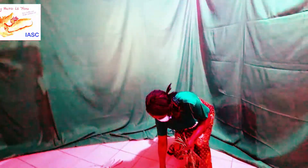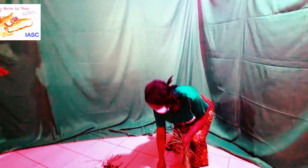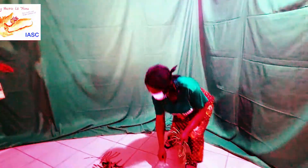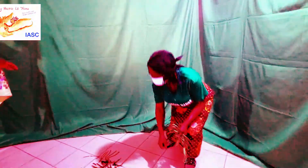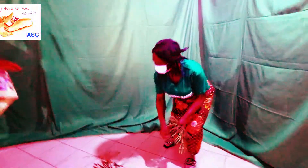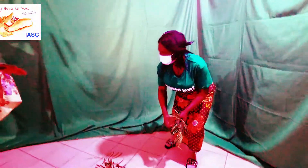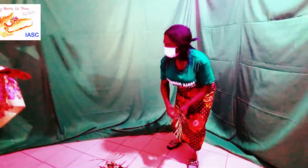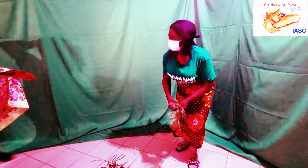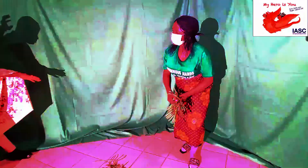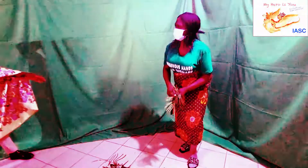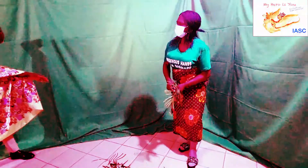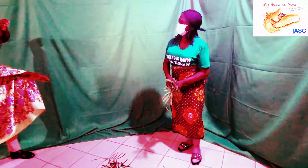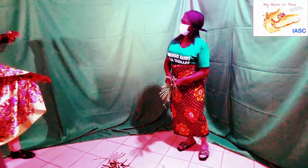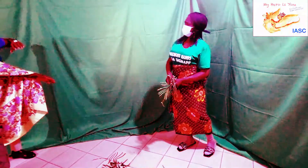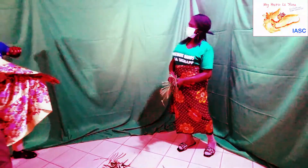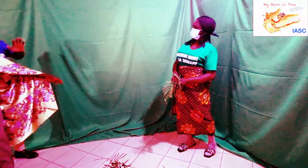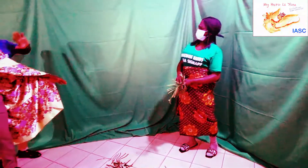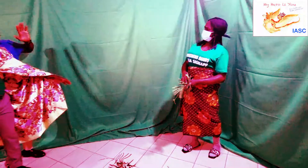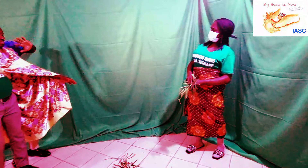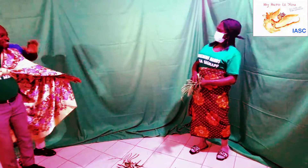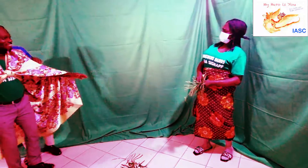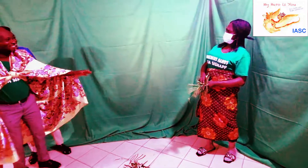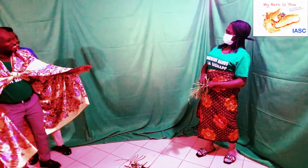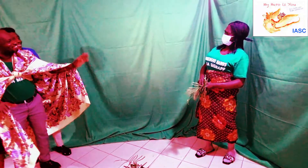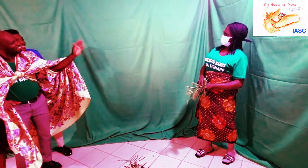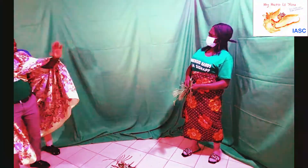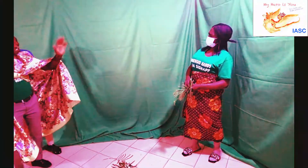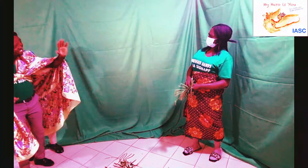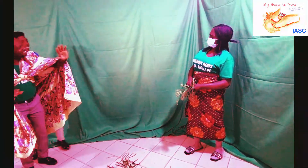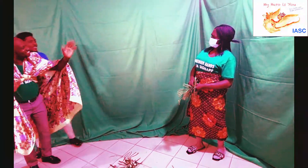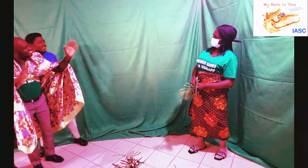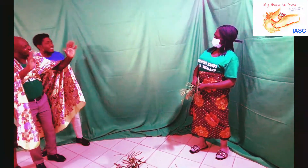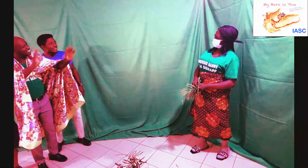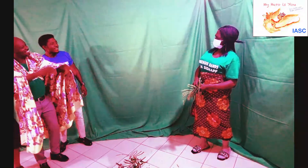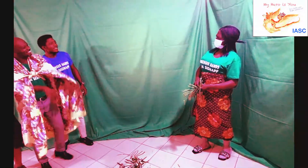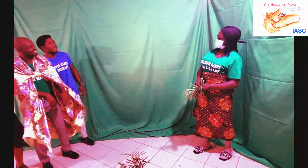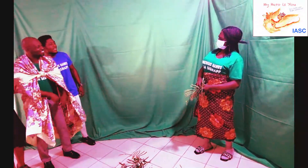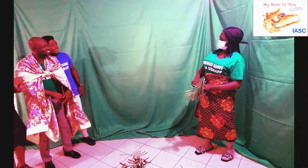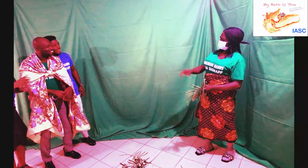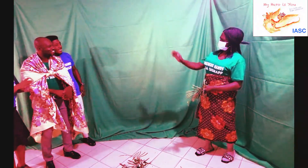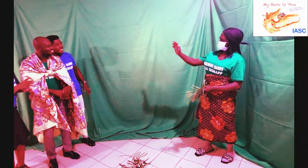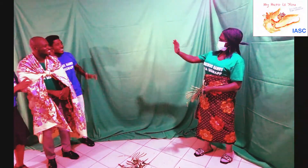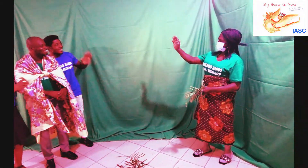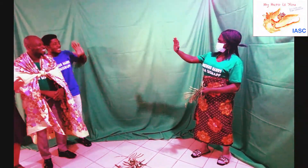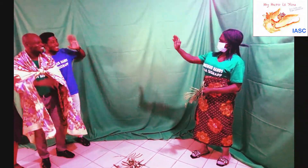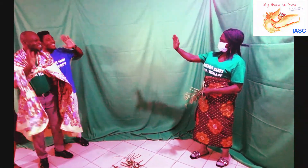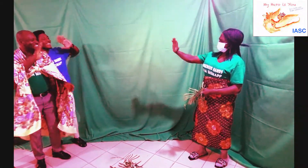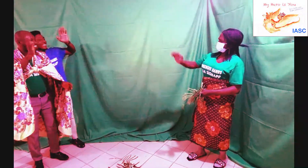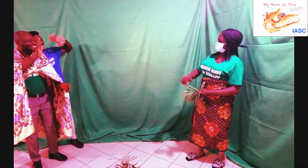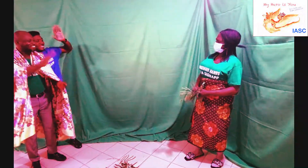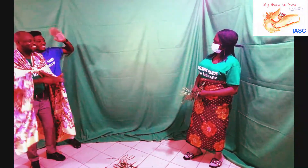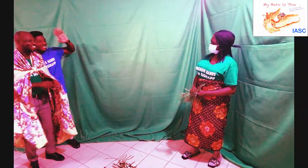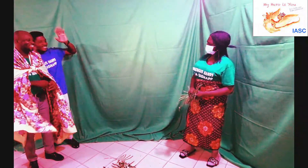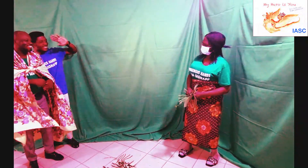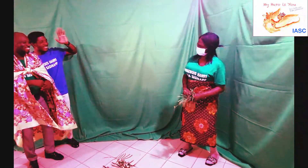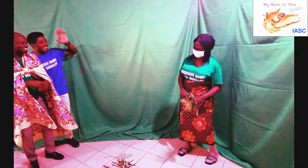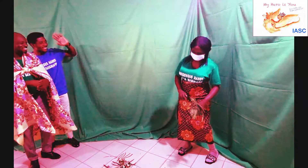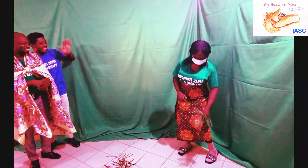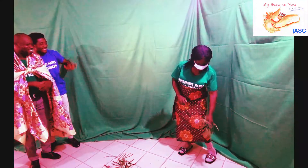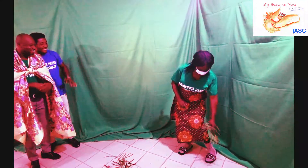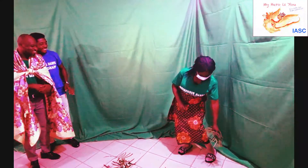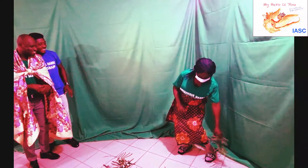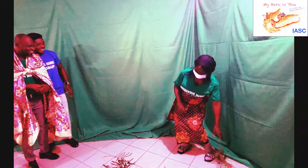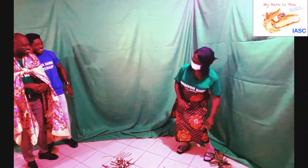laughed. "Ariel," she cried, "we have to stay at least 1 meter apart, so I will throw